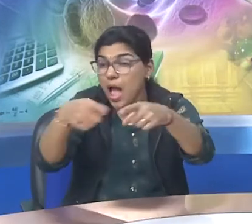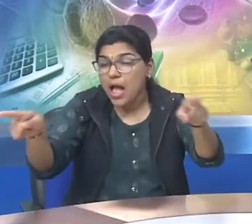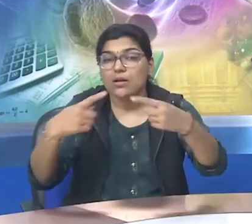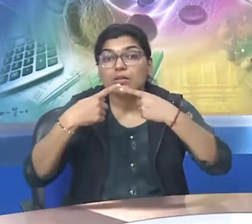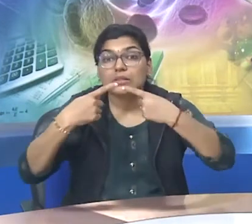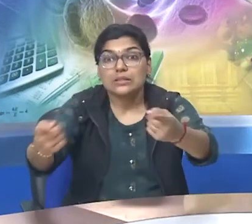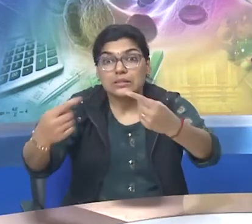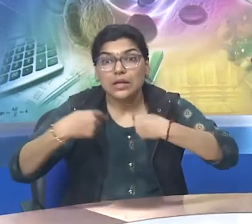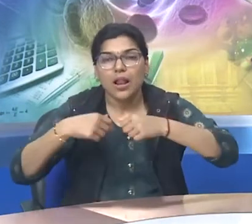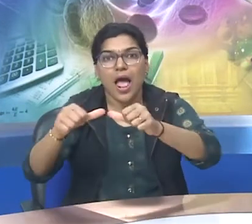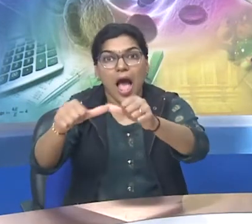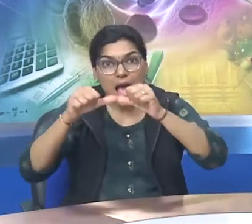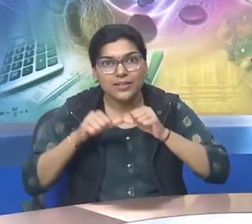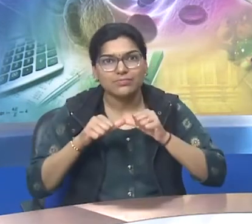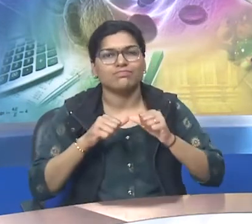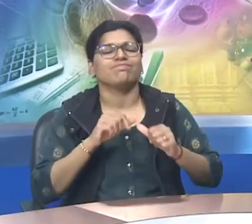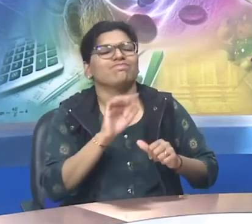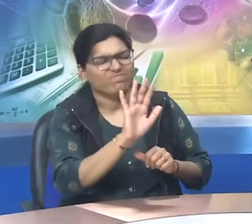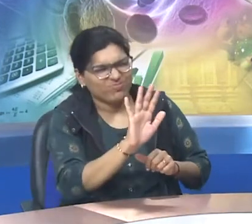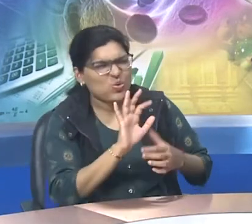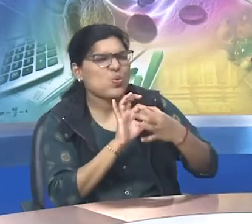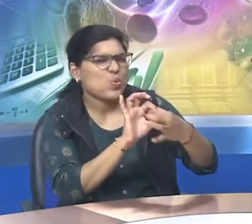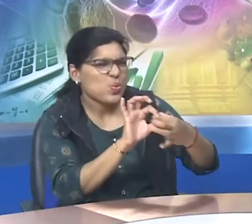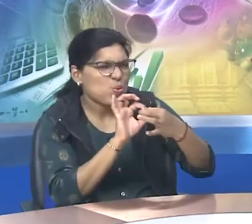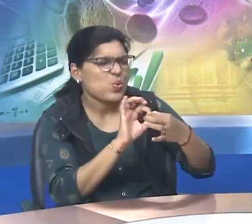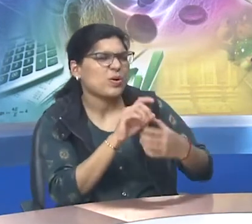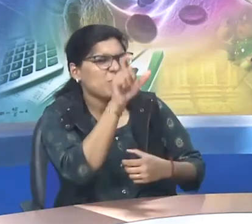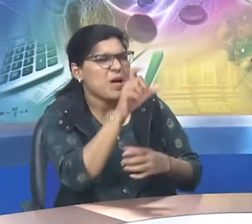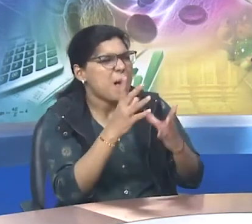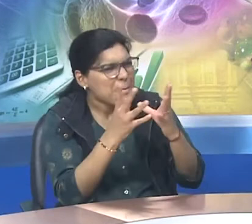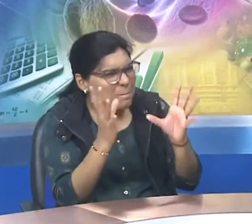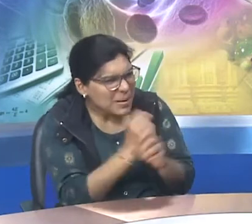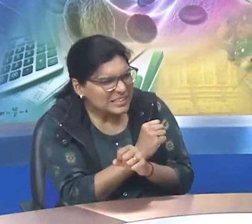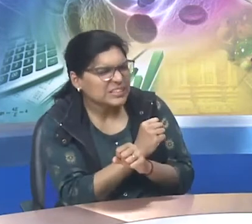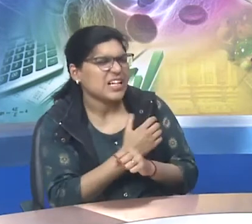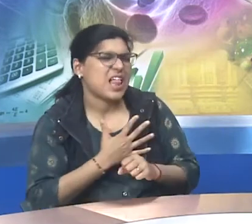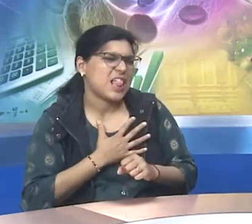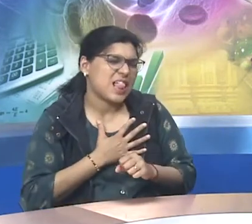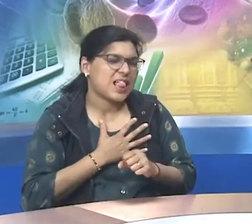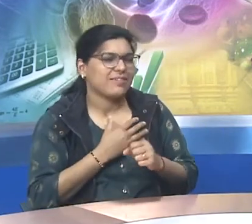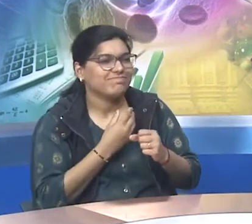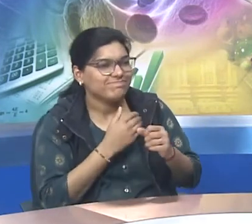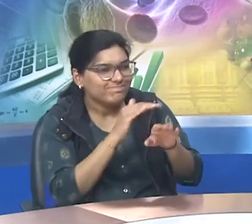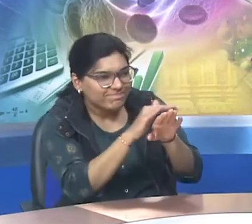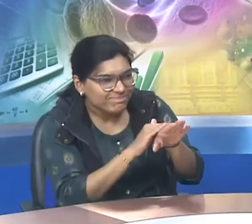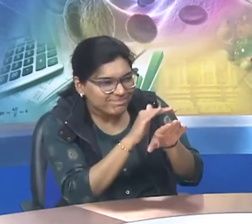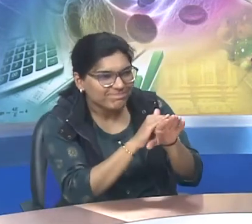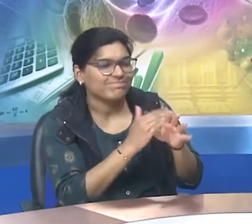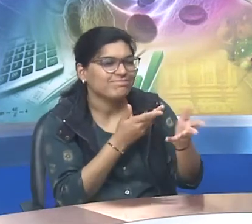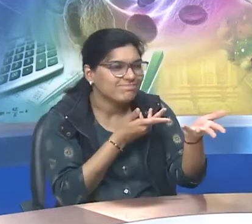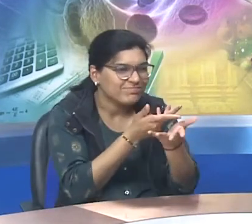she is not feeling like asking for love from other people.